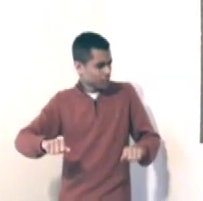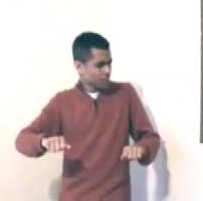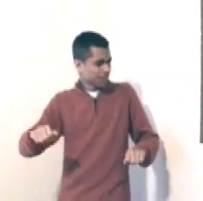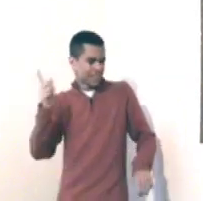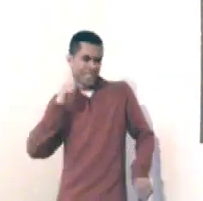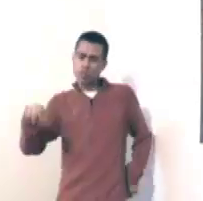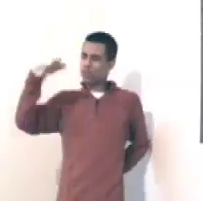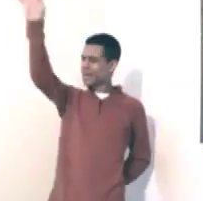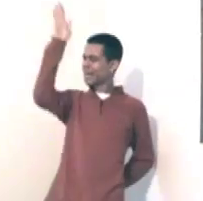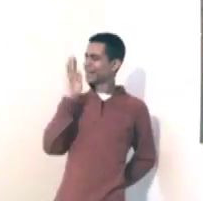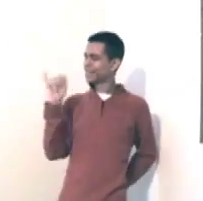able. Tell you God is